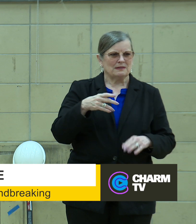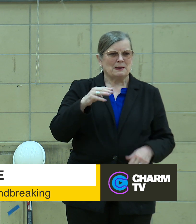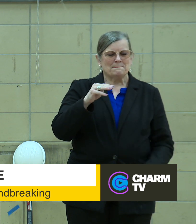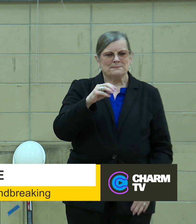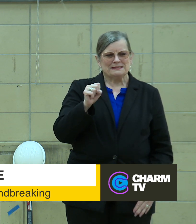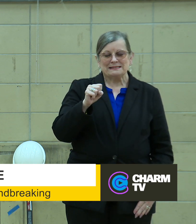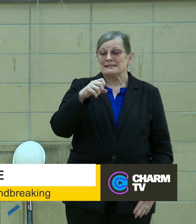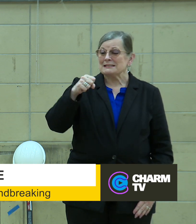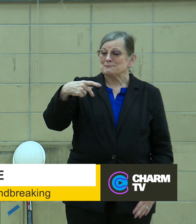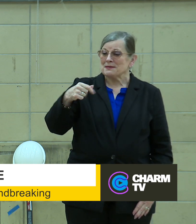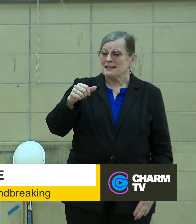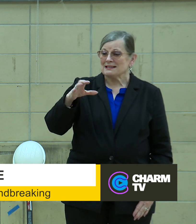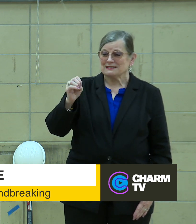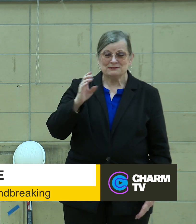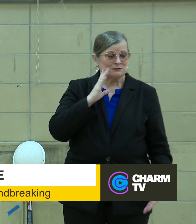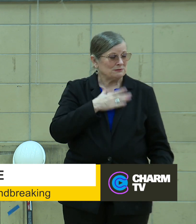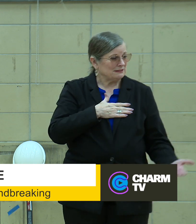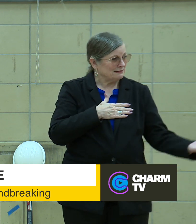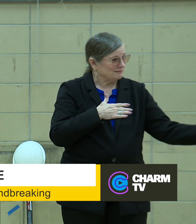Ma'am.